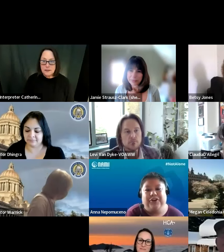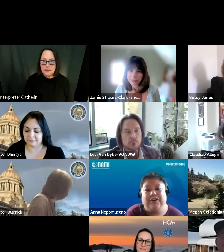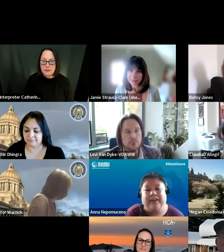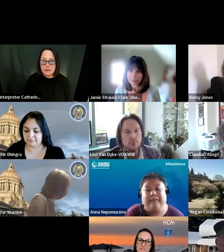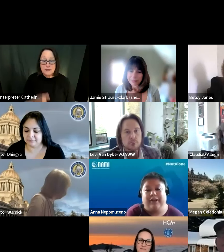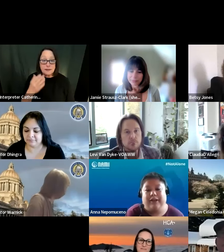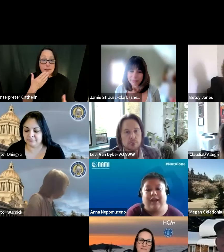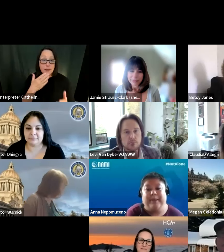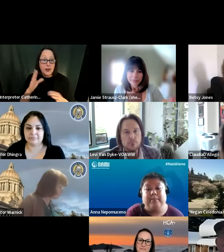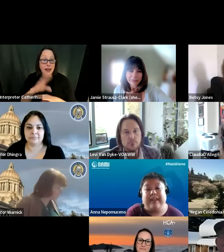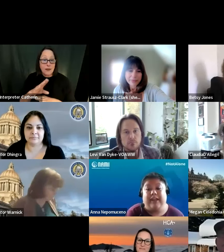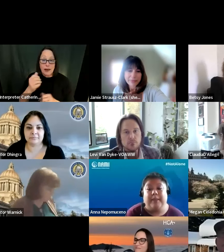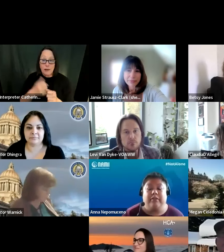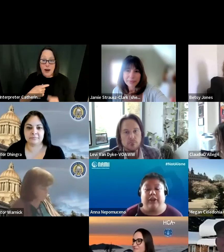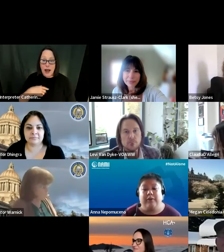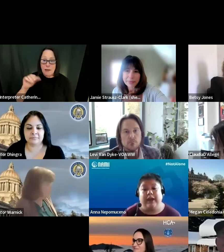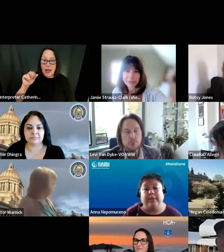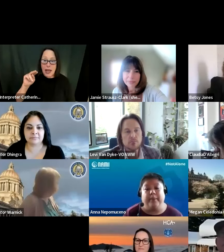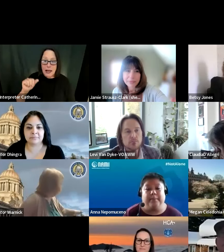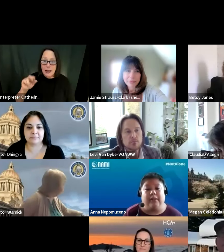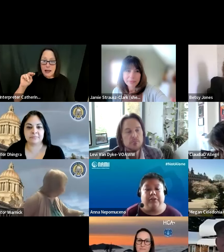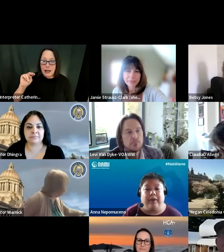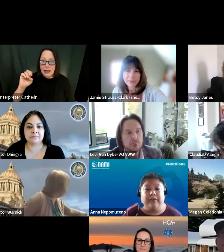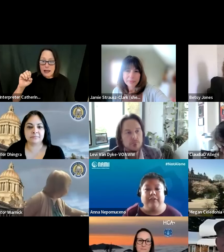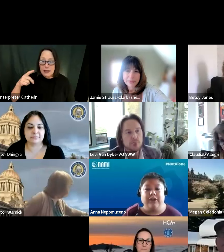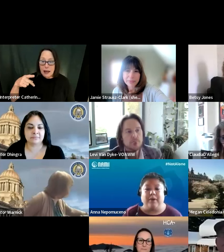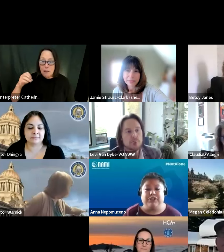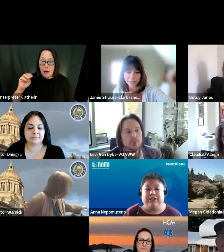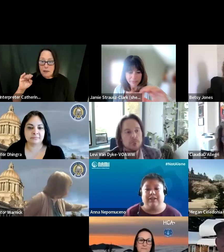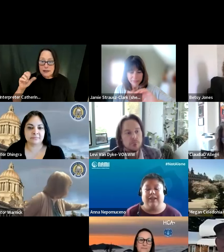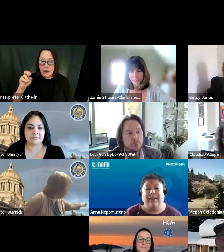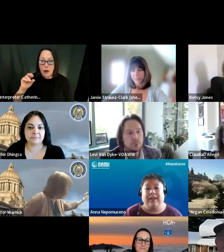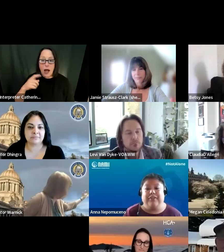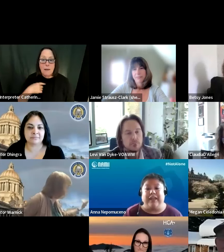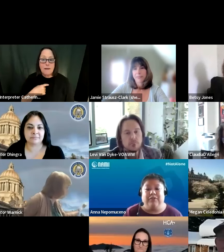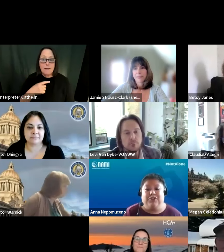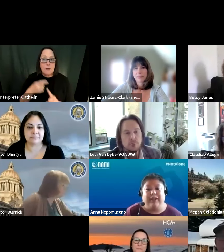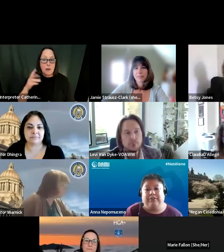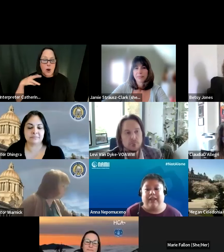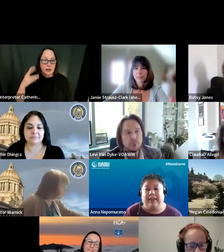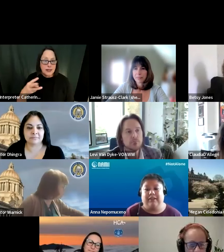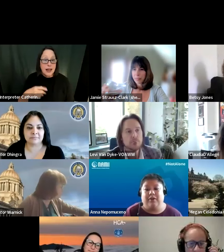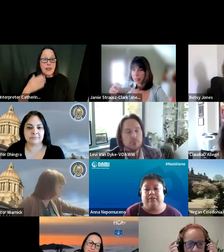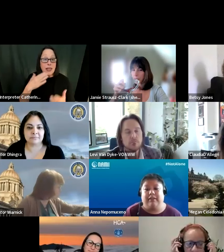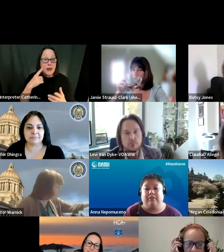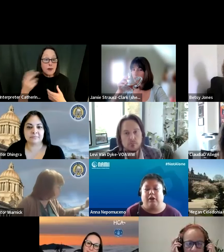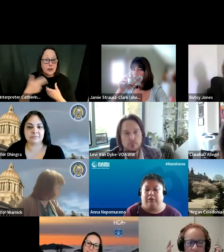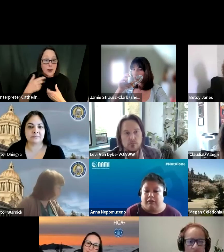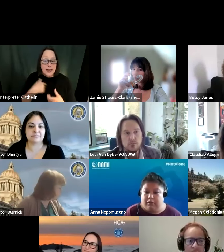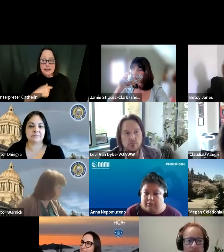Good afternoon, everyone. My name is Anna Nepomuceno, and I'm the Public Policy Director for NAMI Washington. Thanks for joining us today at the